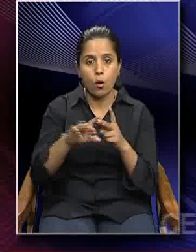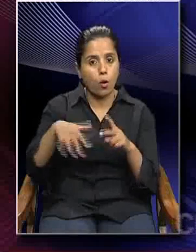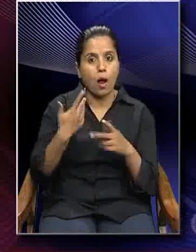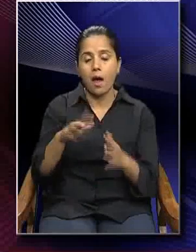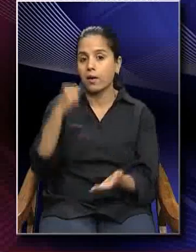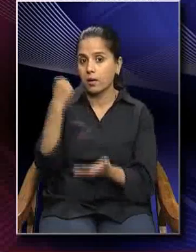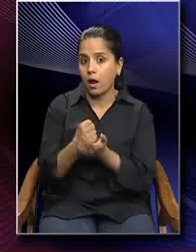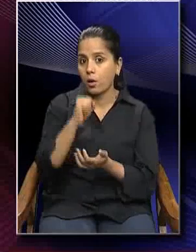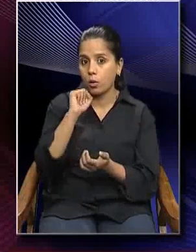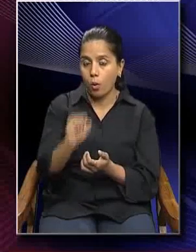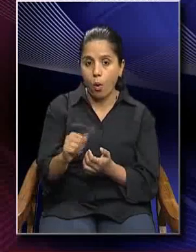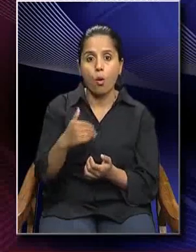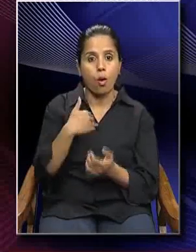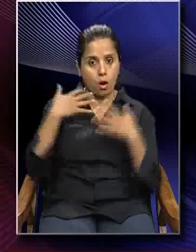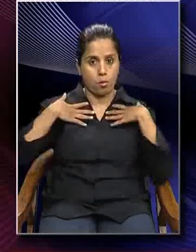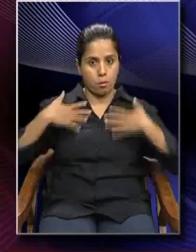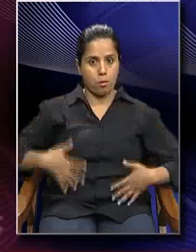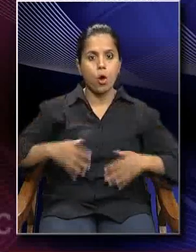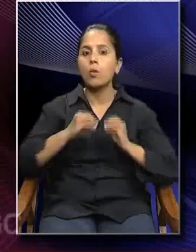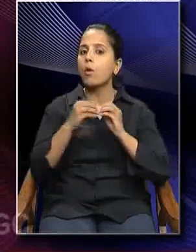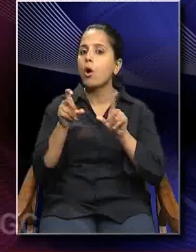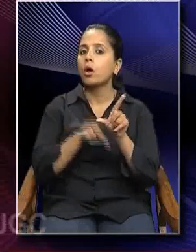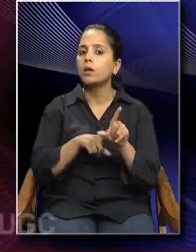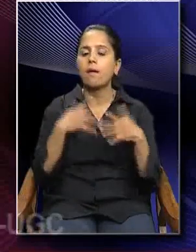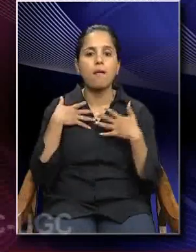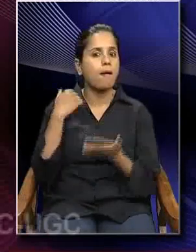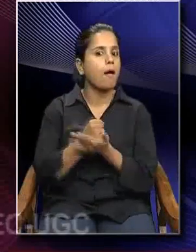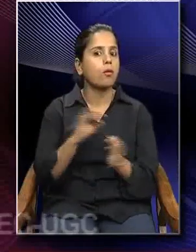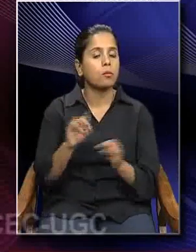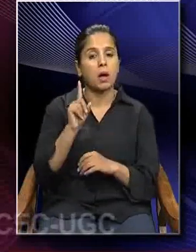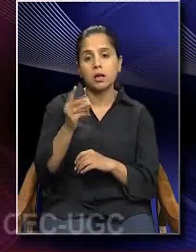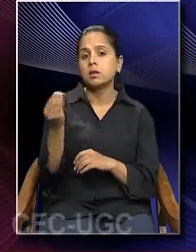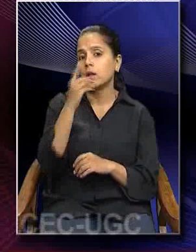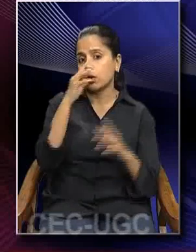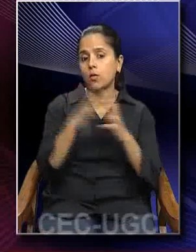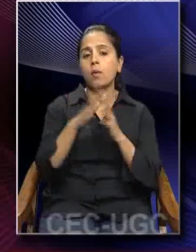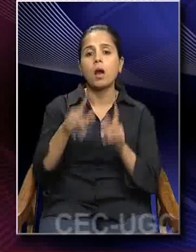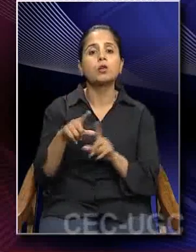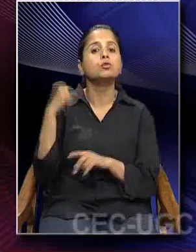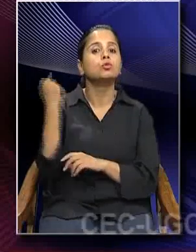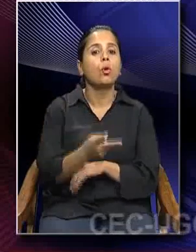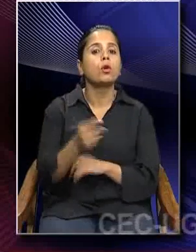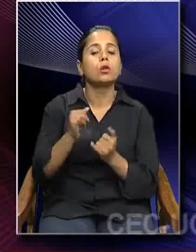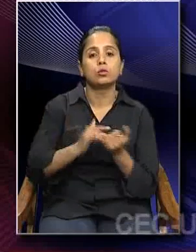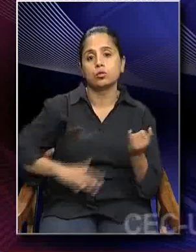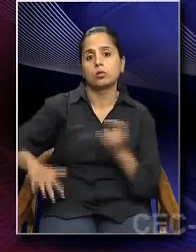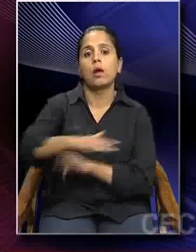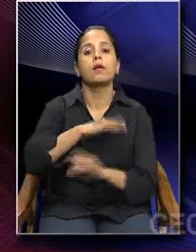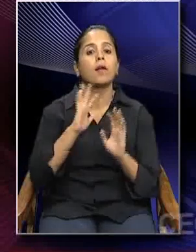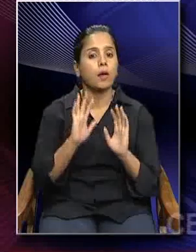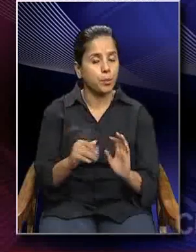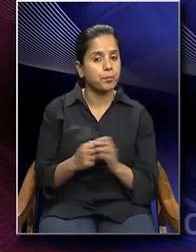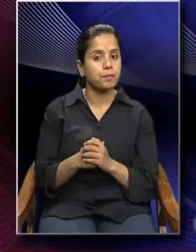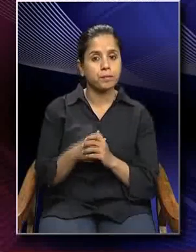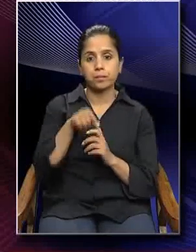right over her own body. Yet there were some women donors in society.